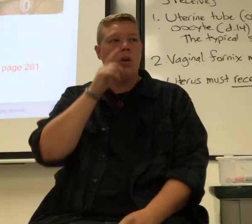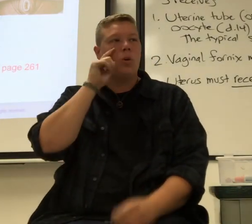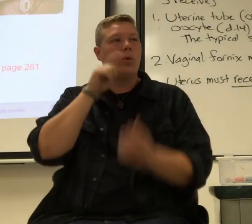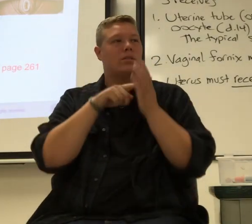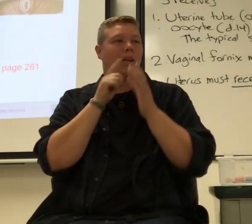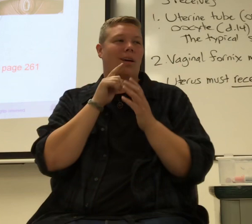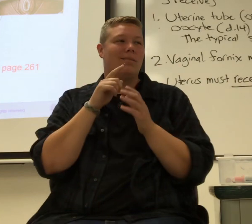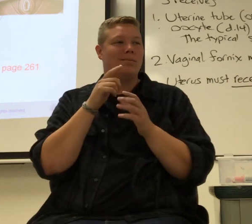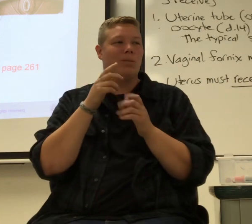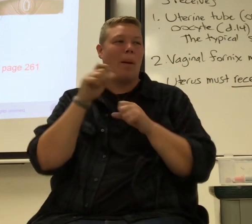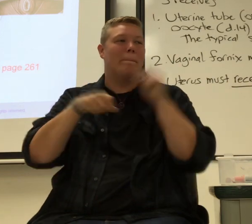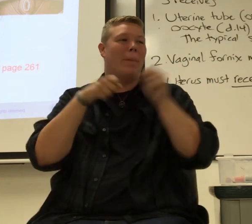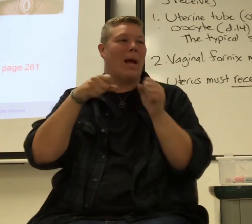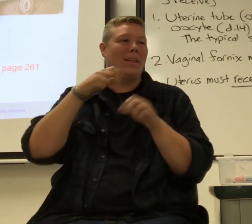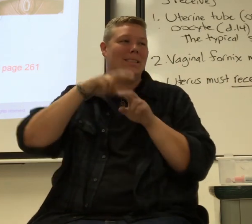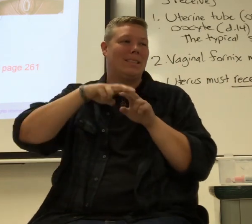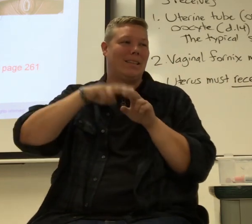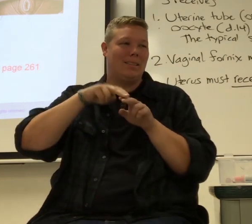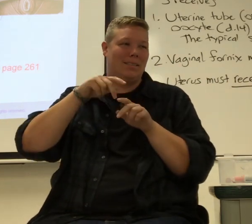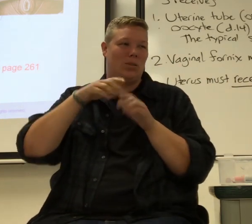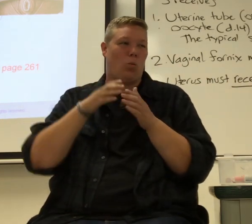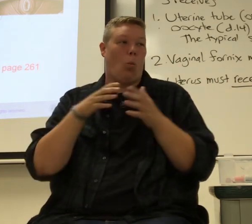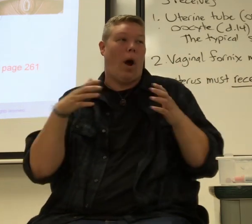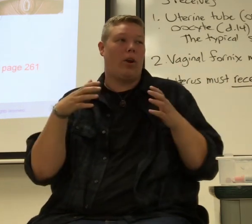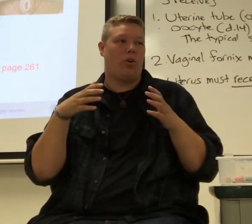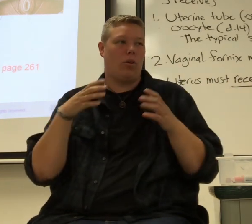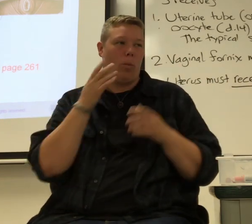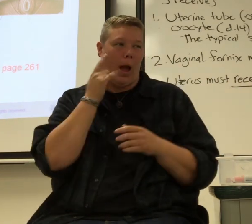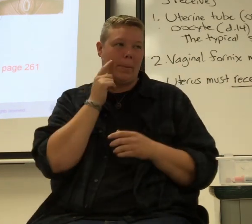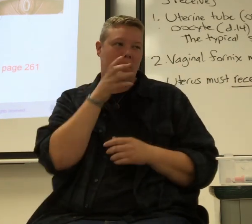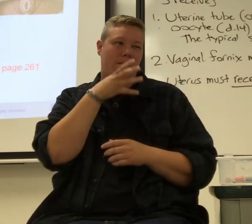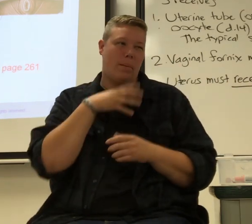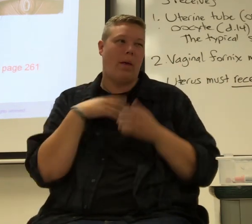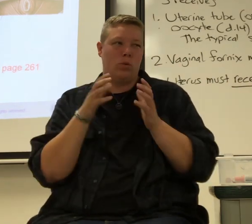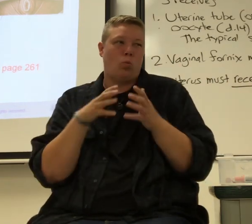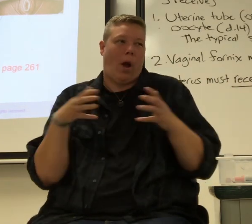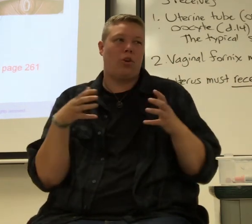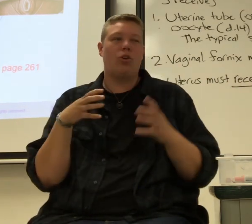the female pelvis is wider. Okay, but it's the same things, anal triangle